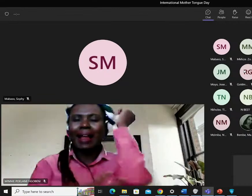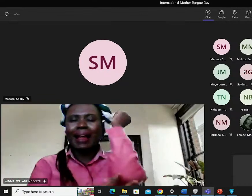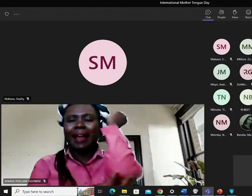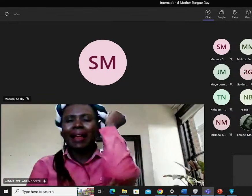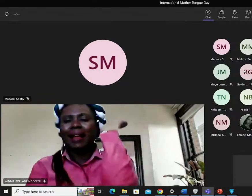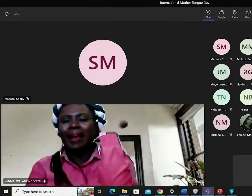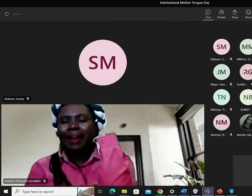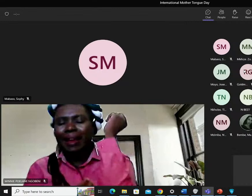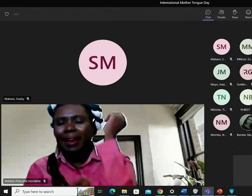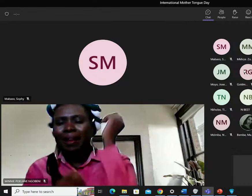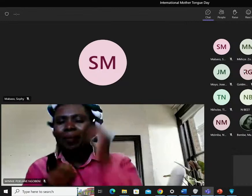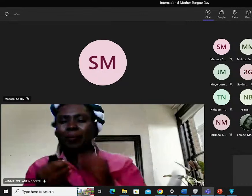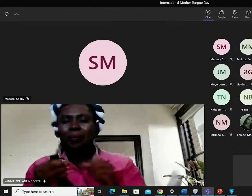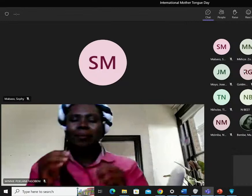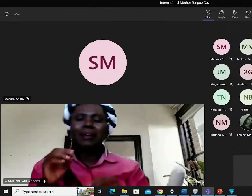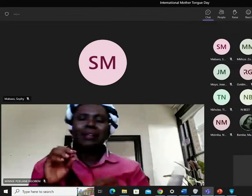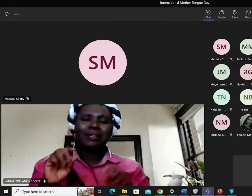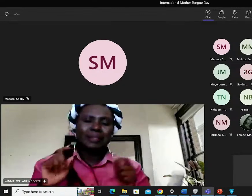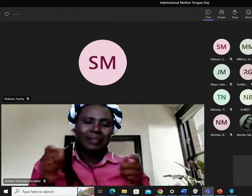scatter.